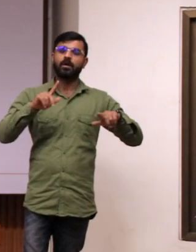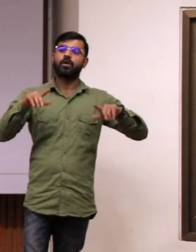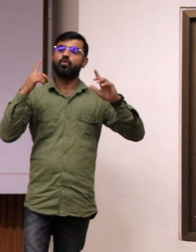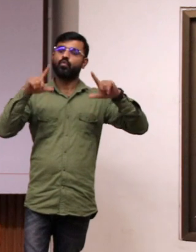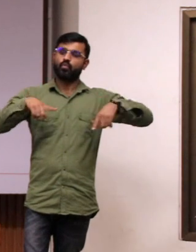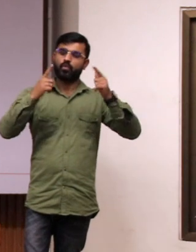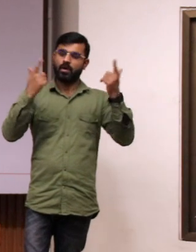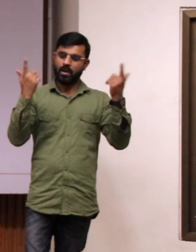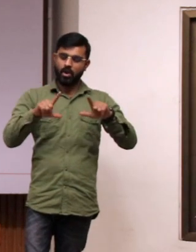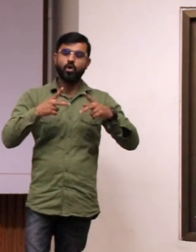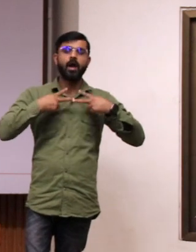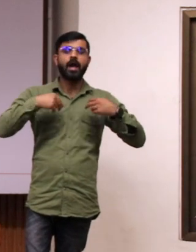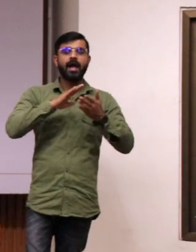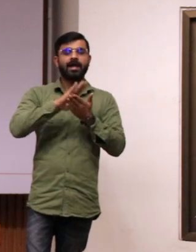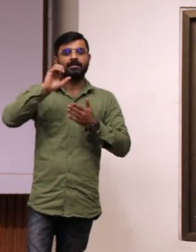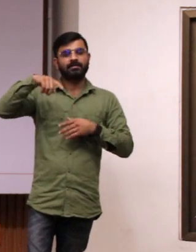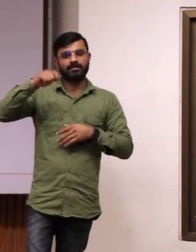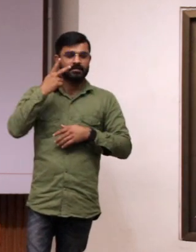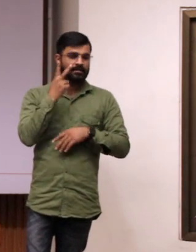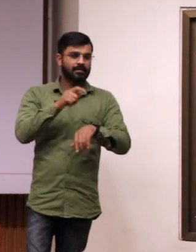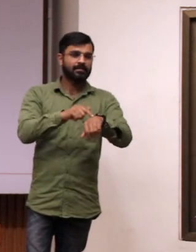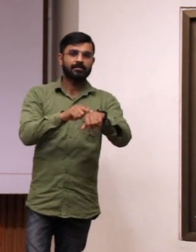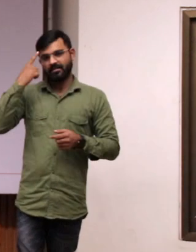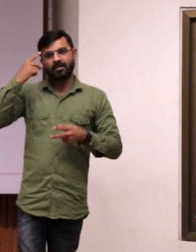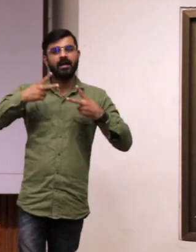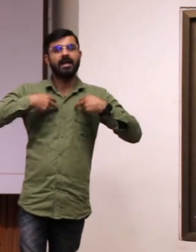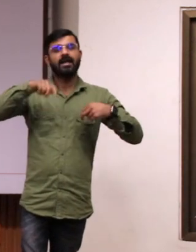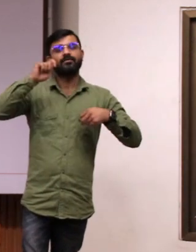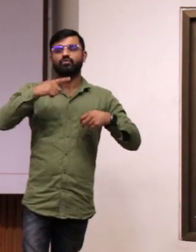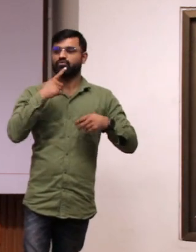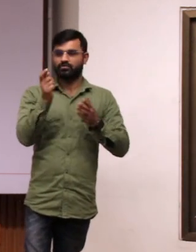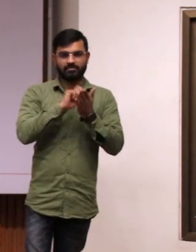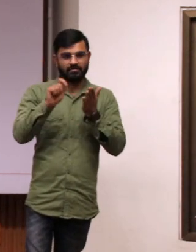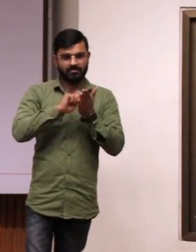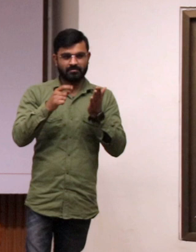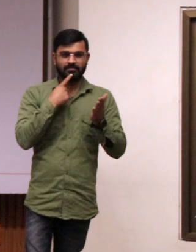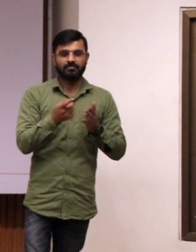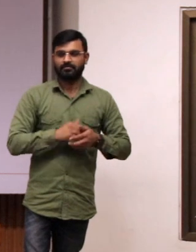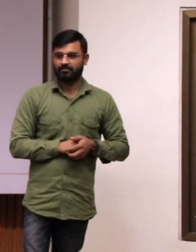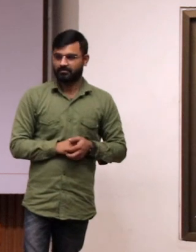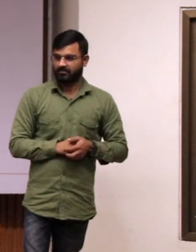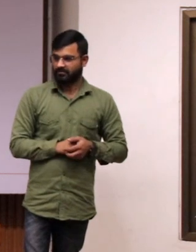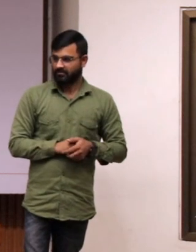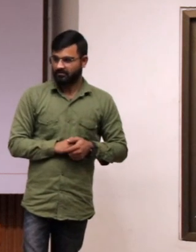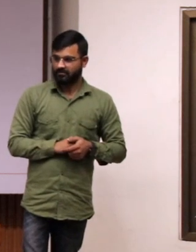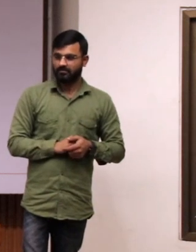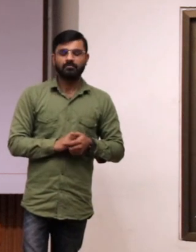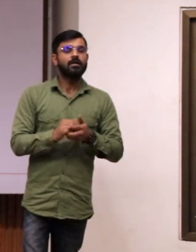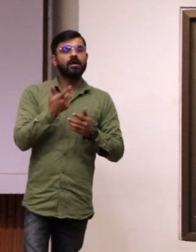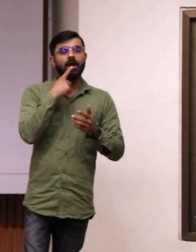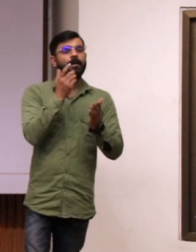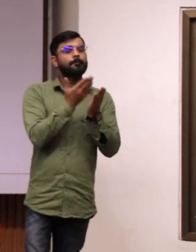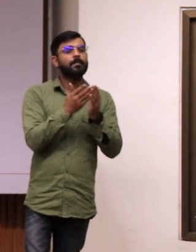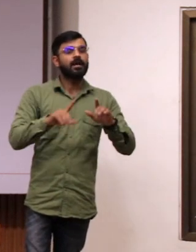and we have seen often high courts, like in case of Isha Foundation. In the judgment, he wrote that why are the petitioner